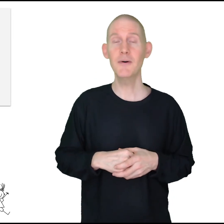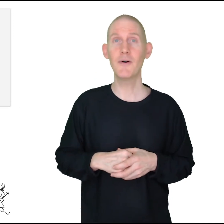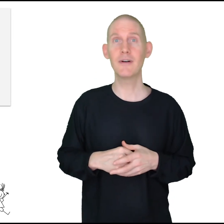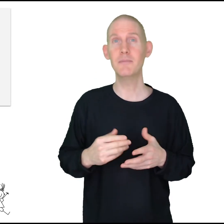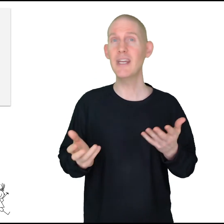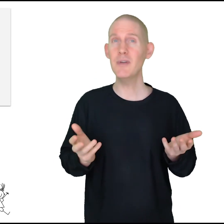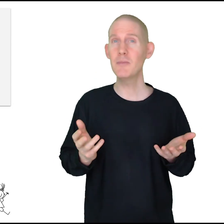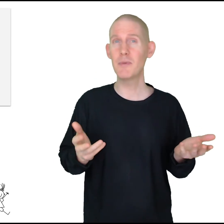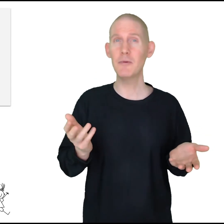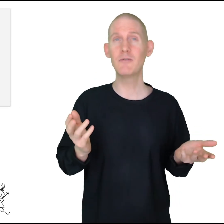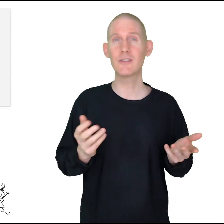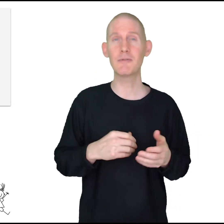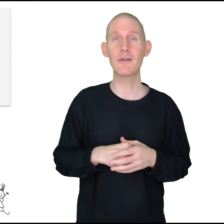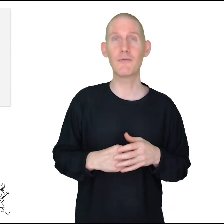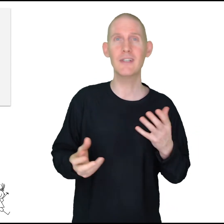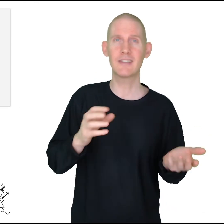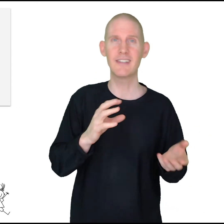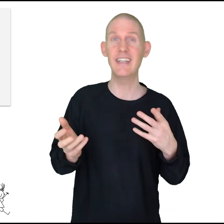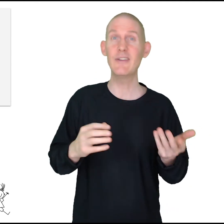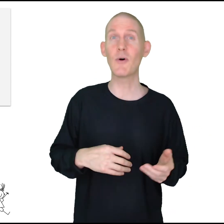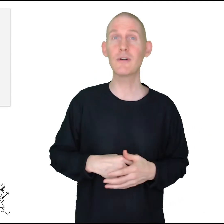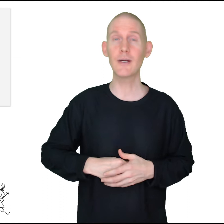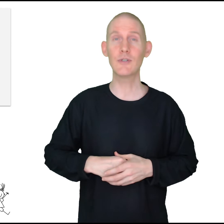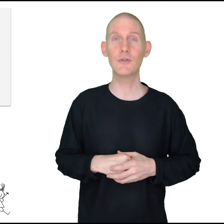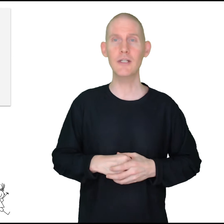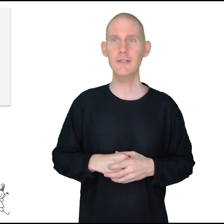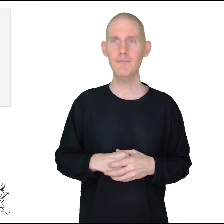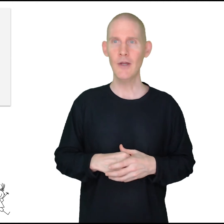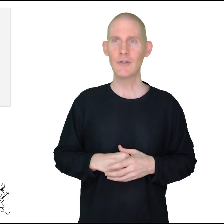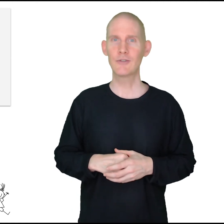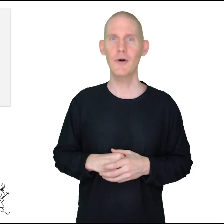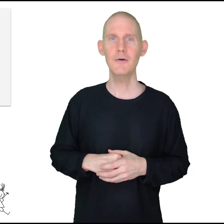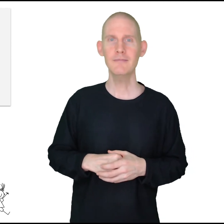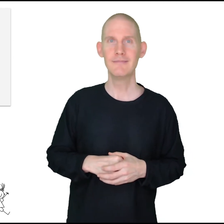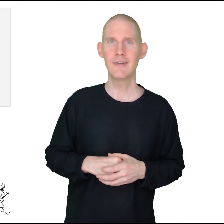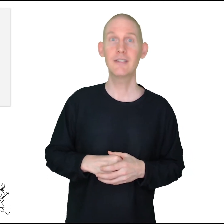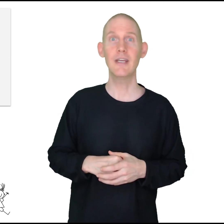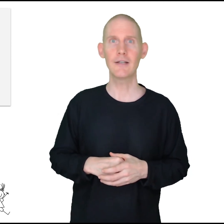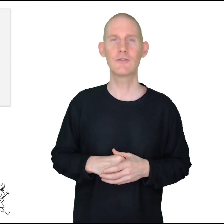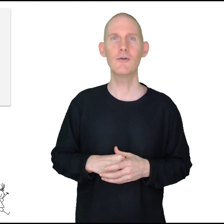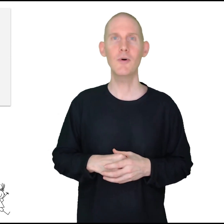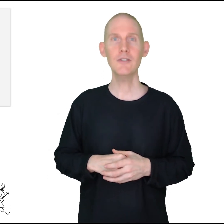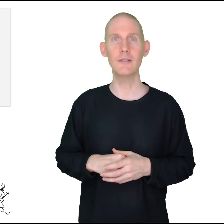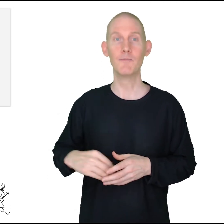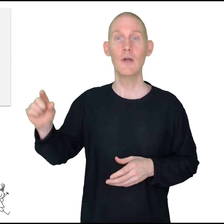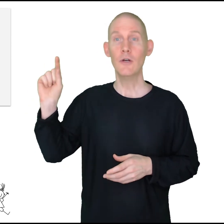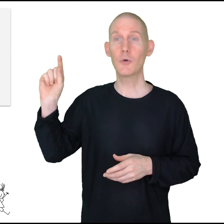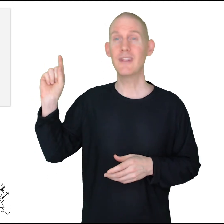or maybe, but maybe doesn't really fit. It's an either or type situation. So it's a yes, no question. So at the end of